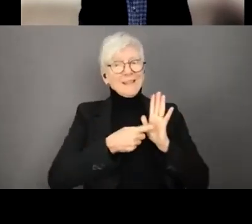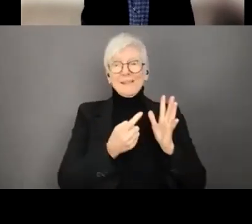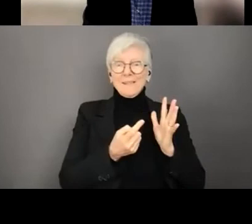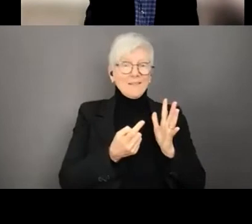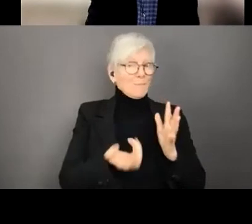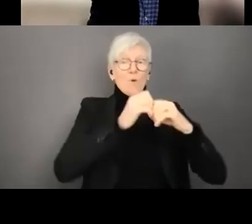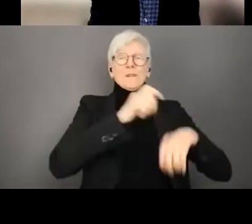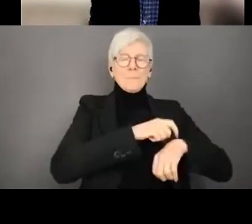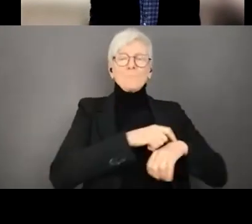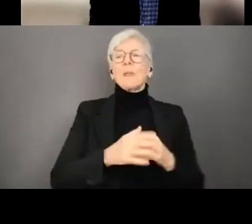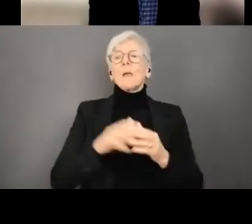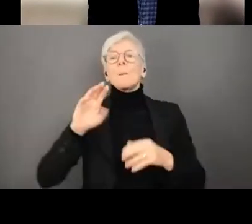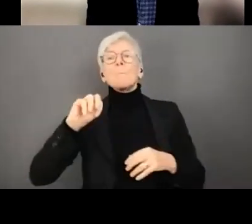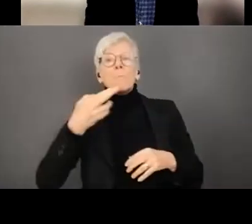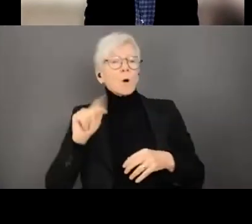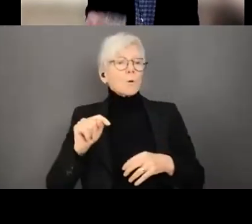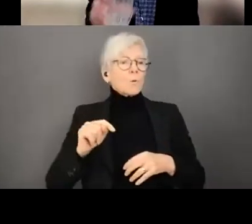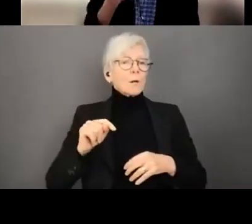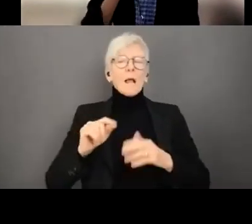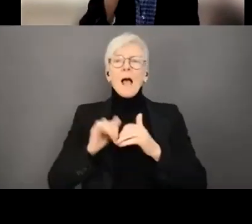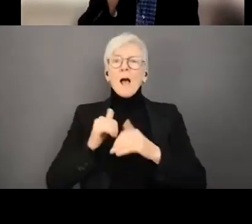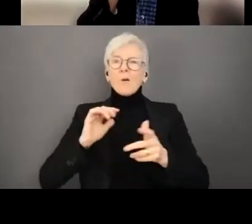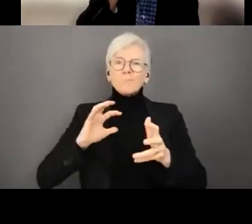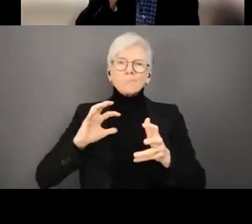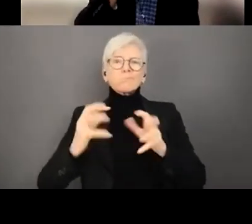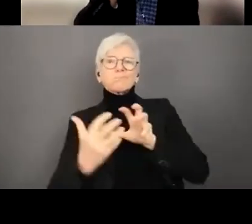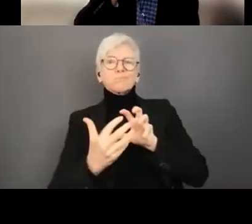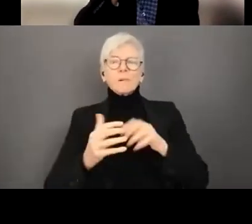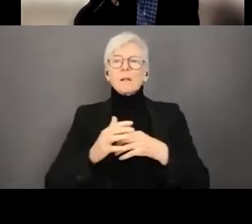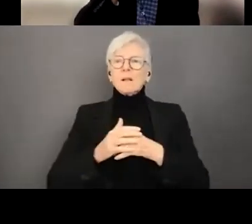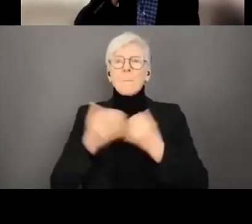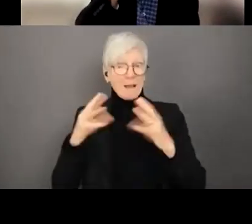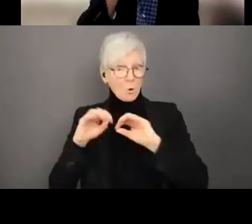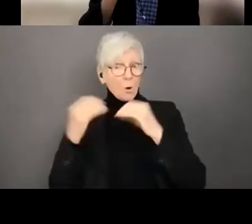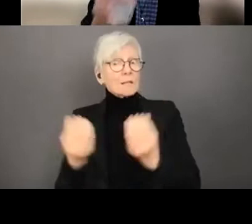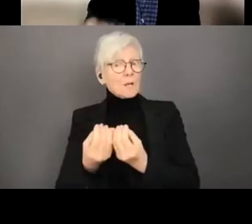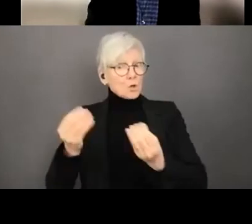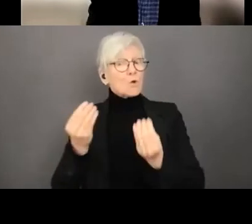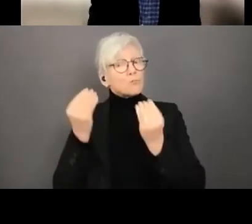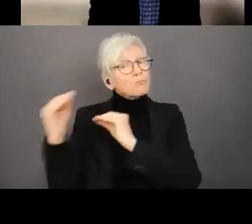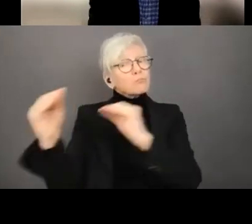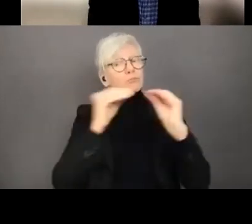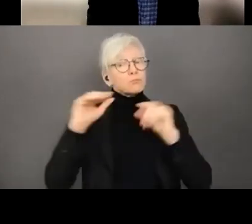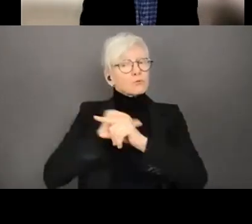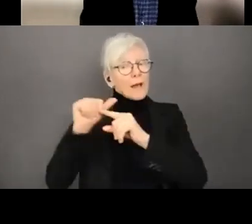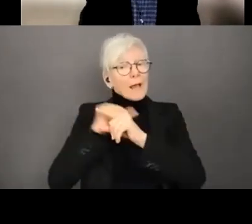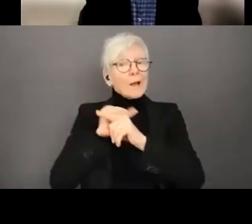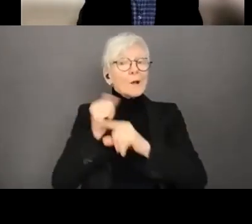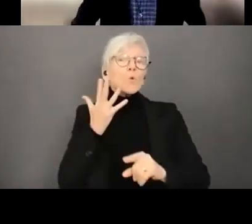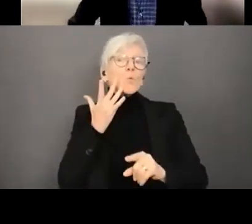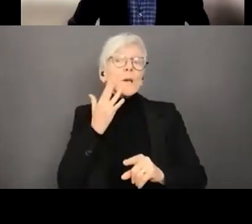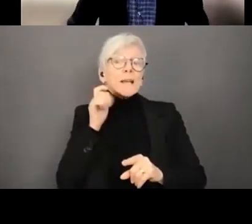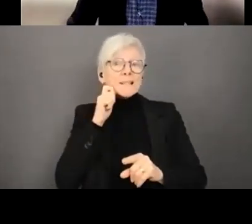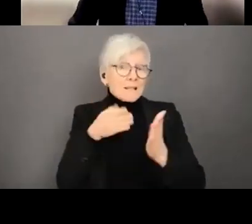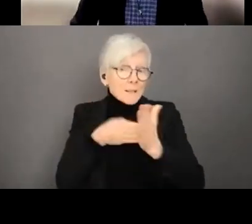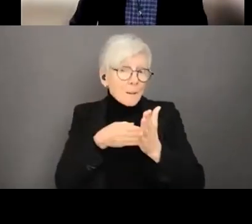How do we change things? A lot of organizations have started doing racism awareness training, culture